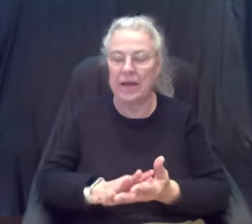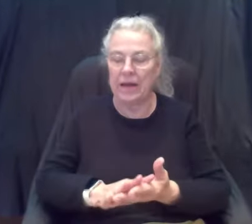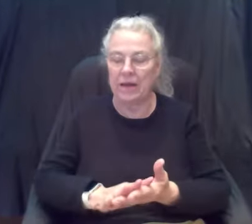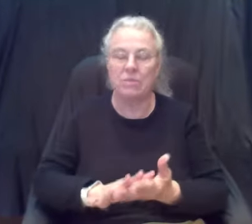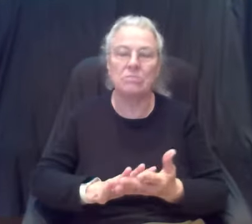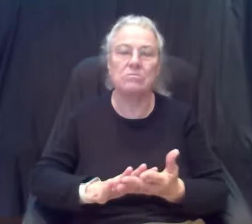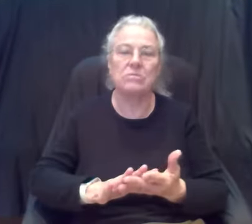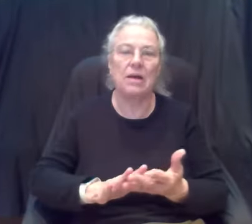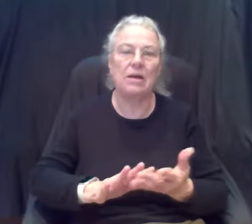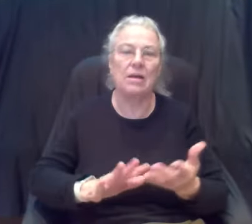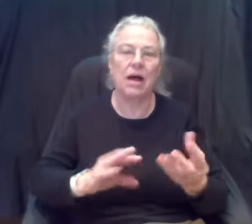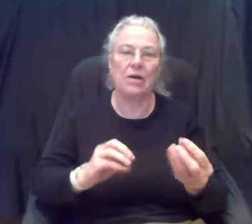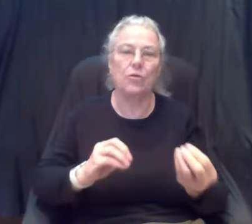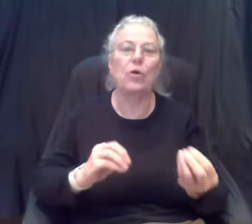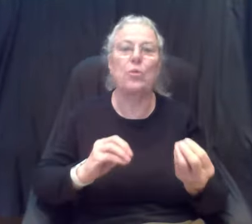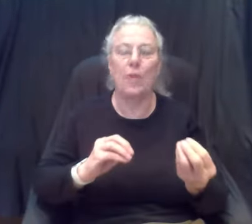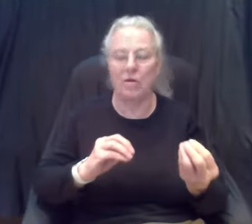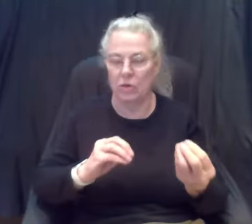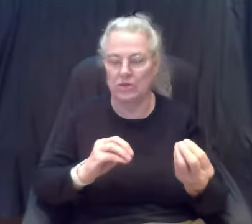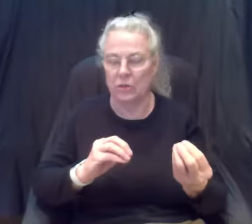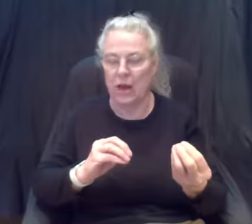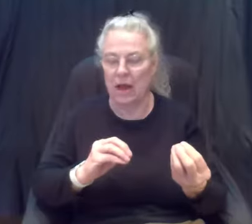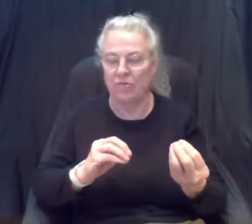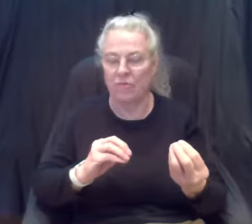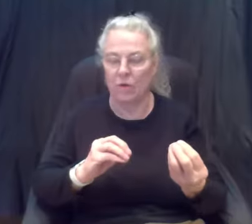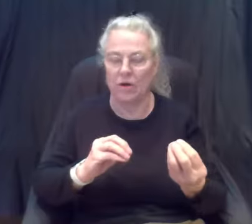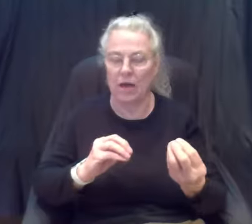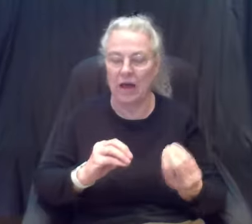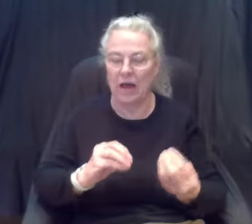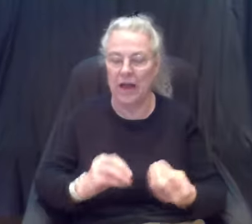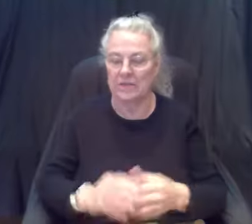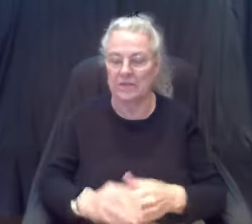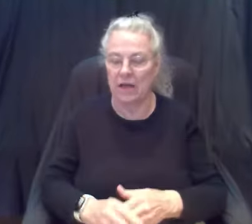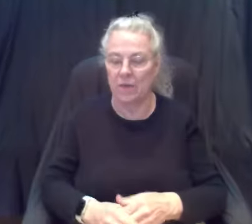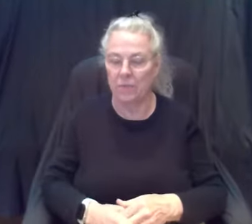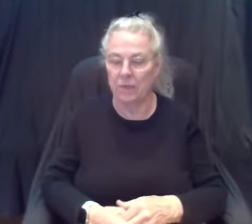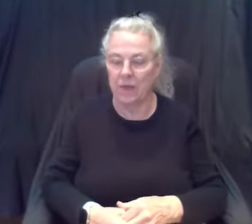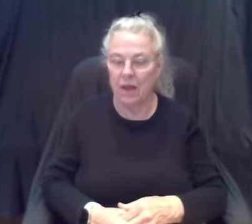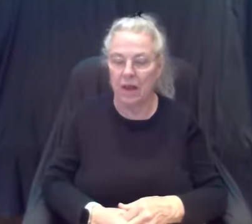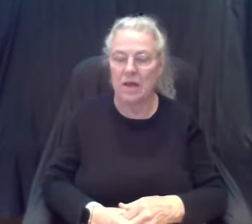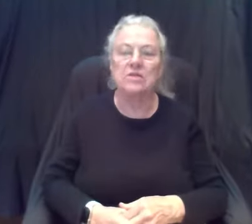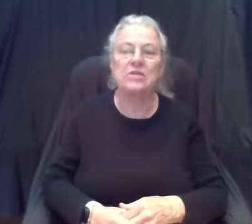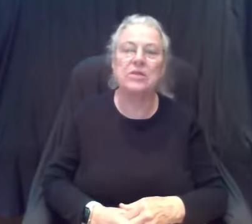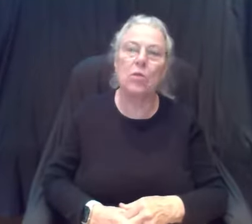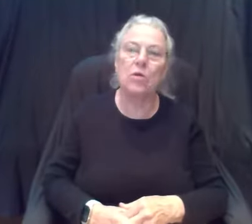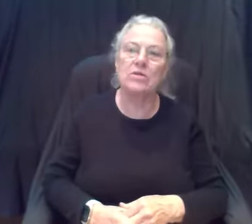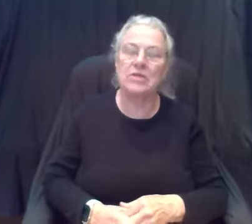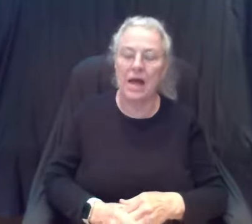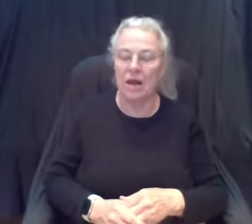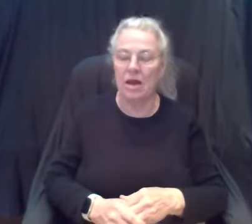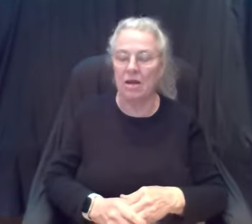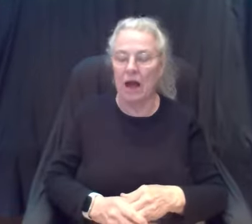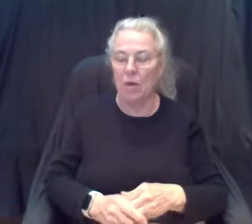beginning group of words that we have for ASL. Some words that I will